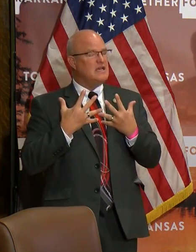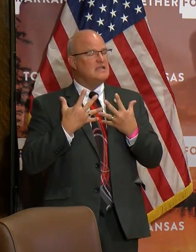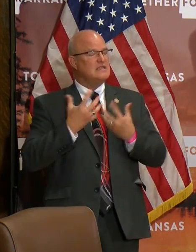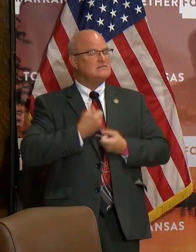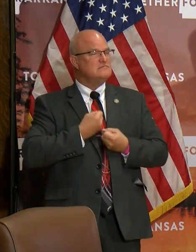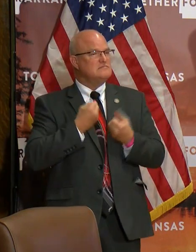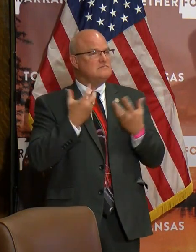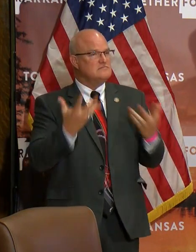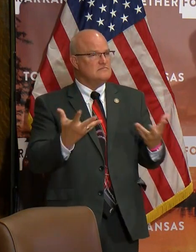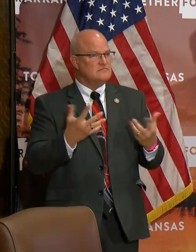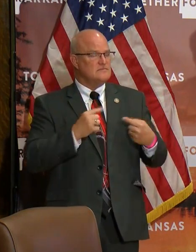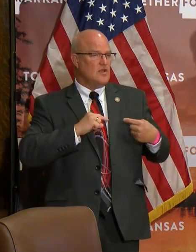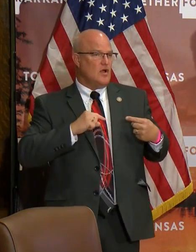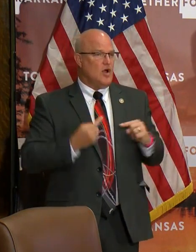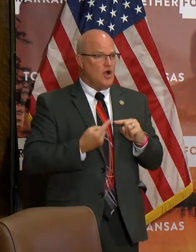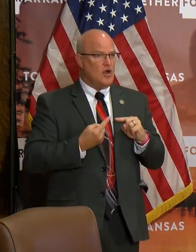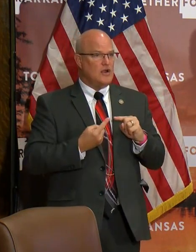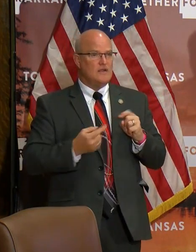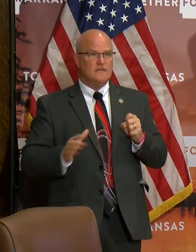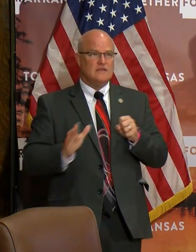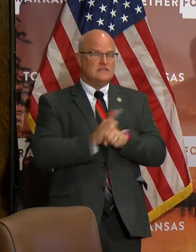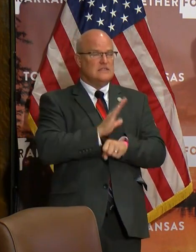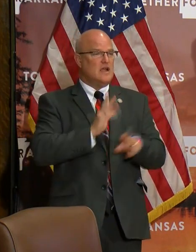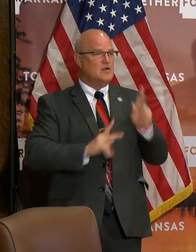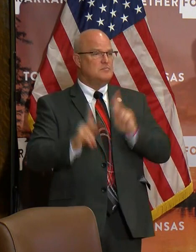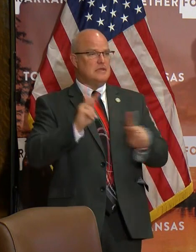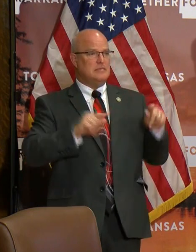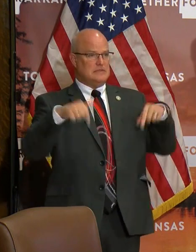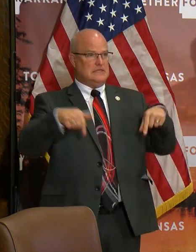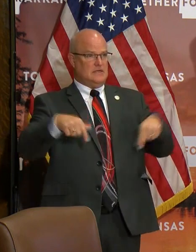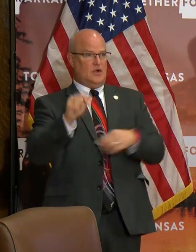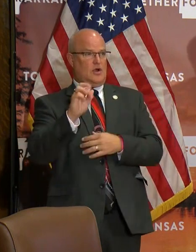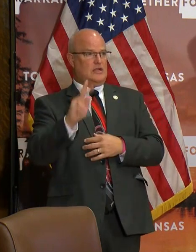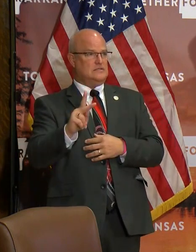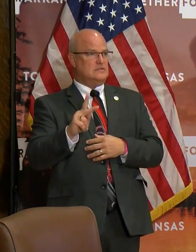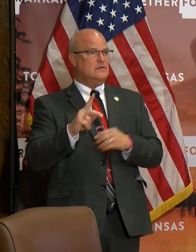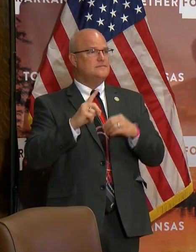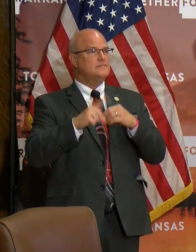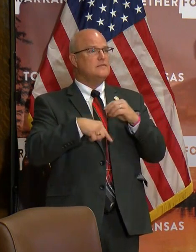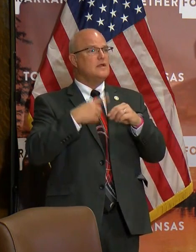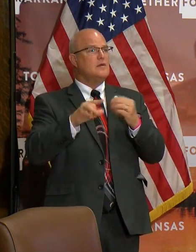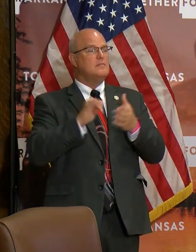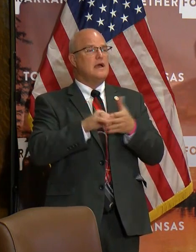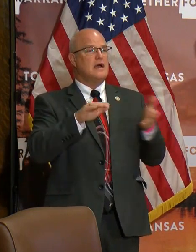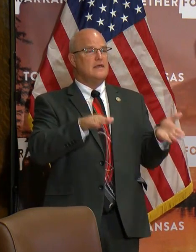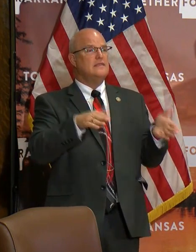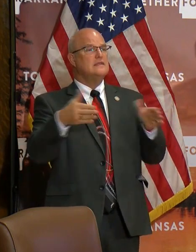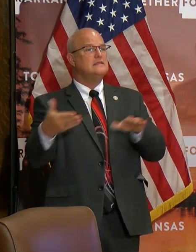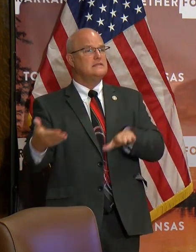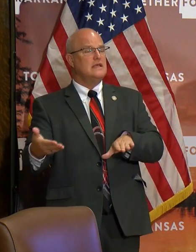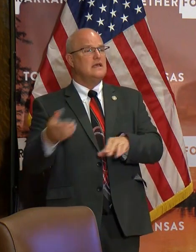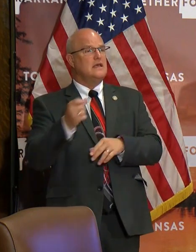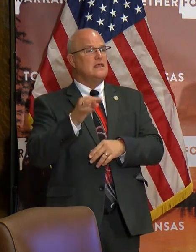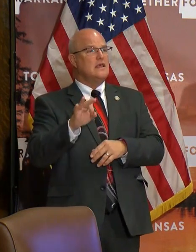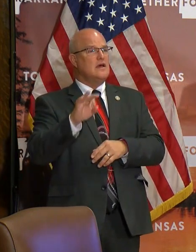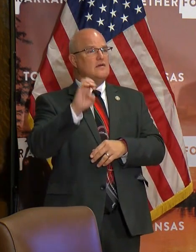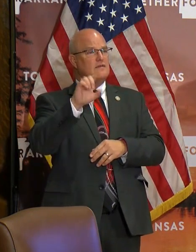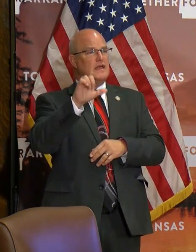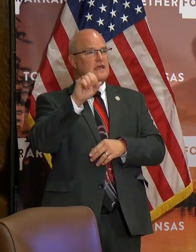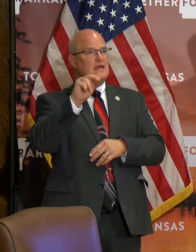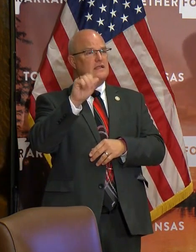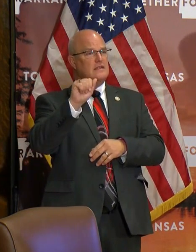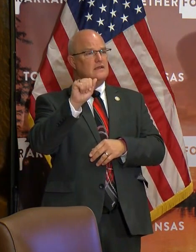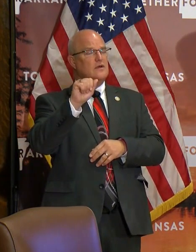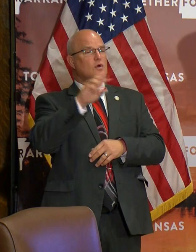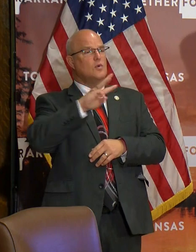and the heartache of the entire people of Arkansas on the death of West